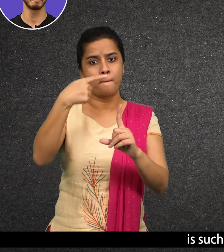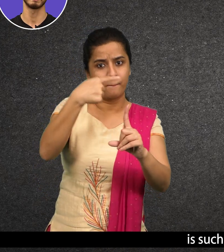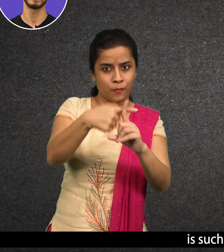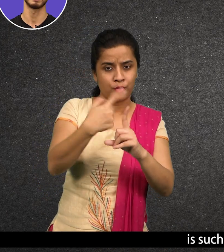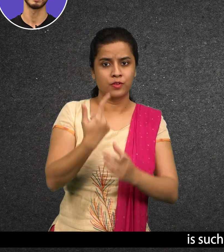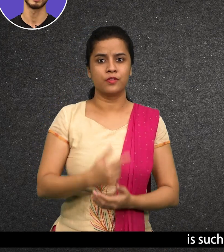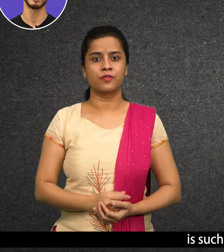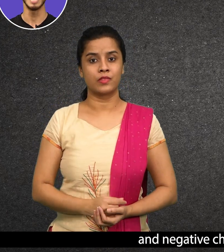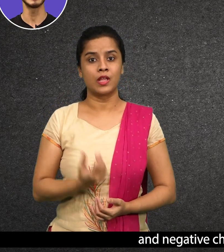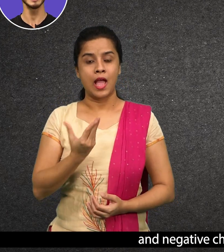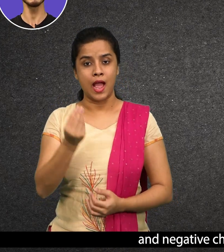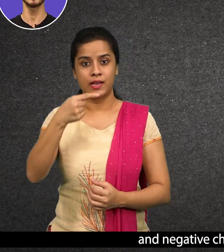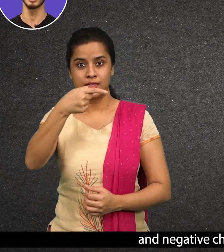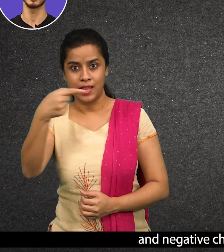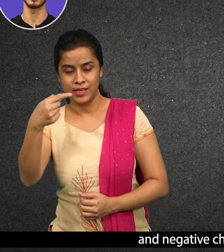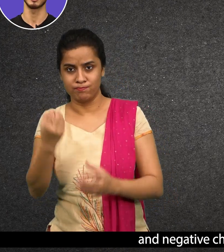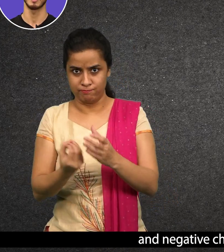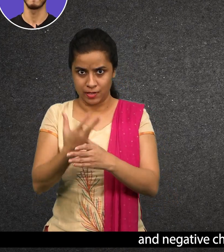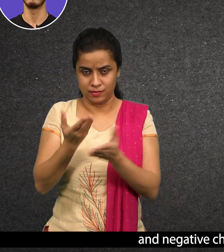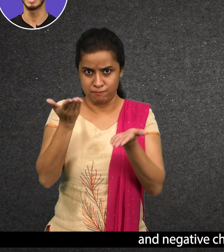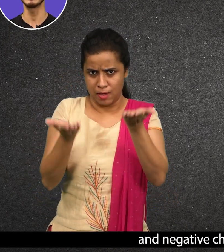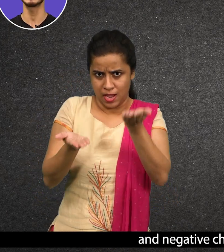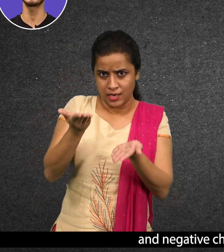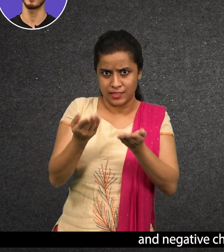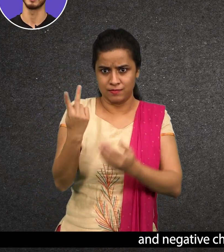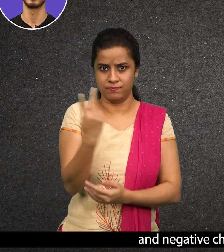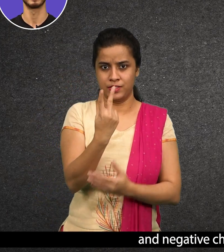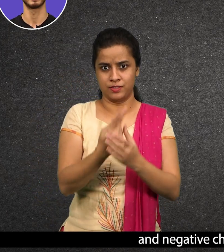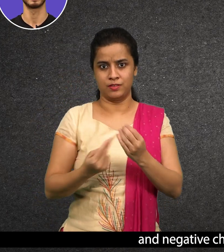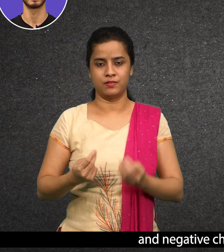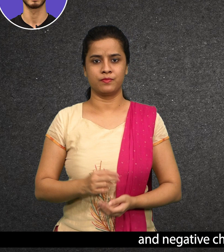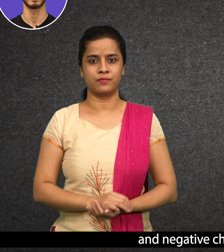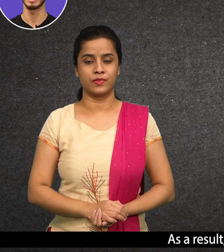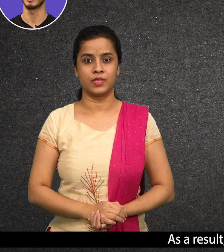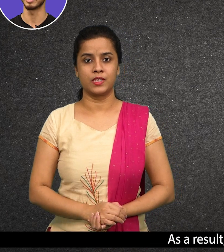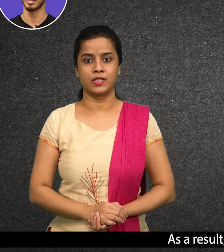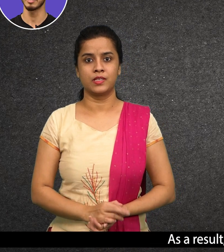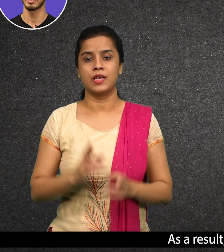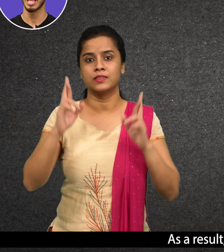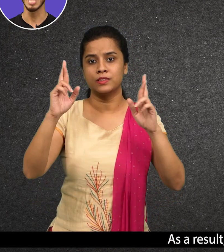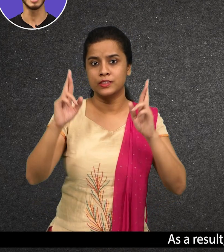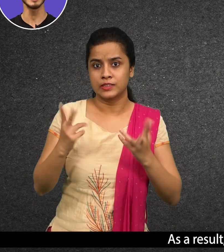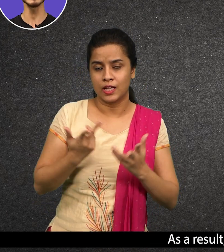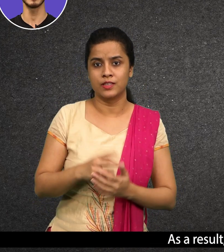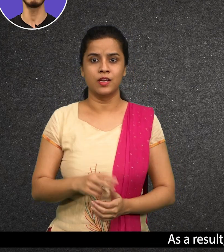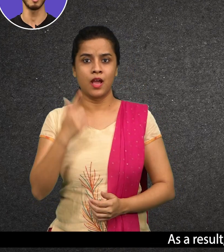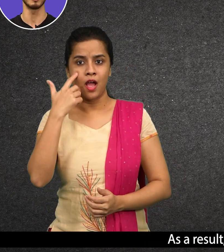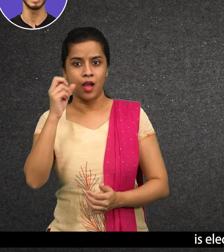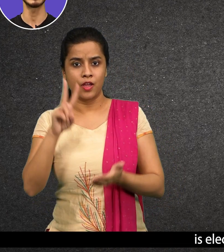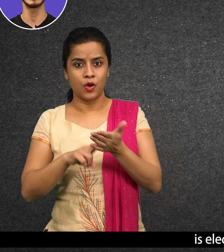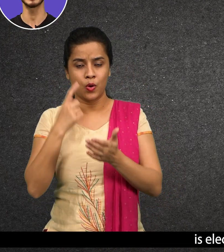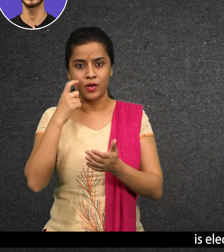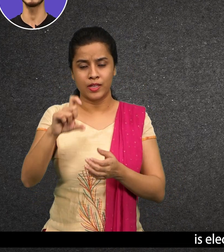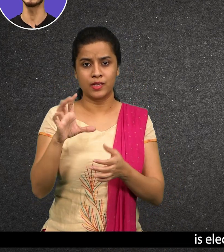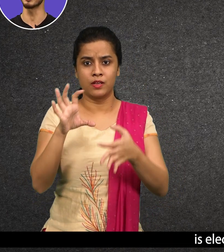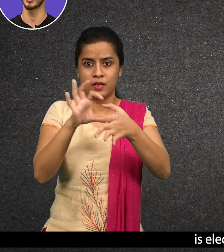positive and negative charges balance each other. As a result, an ionic compound